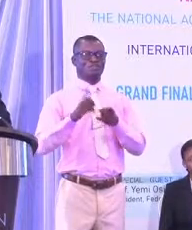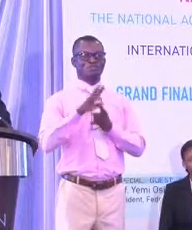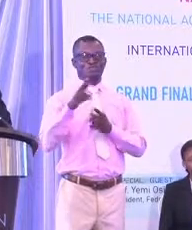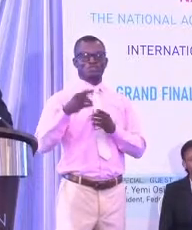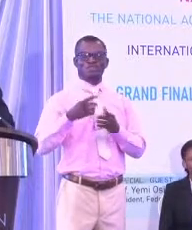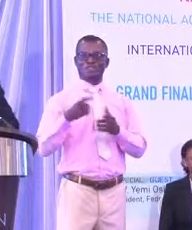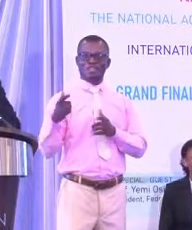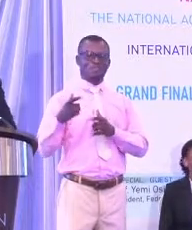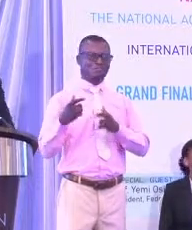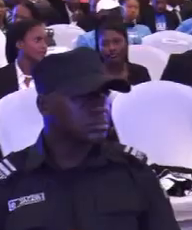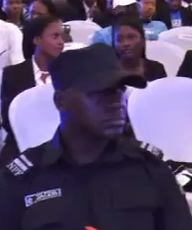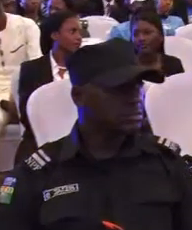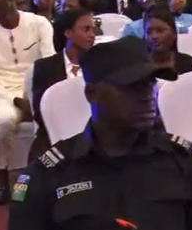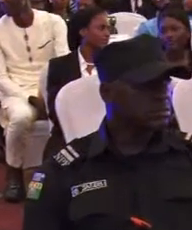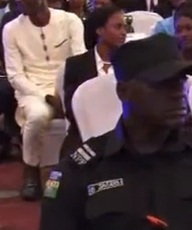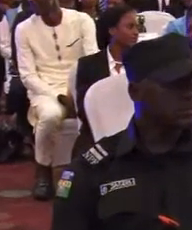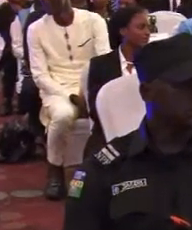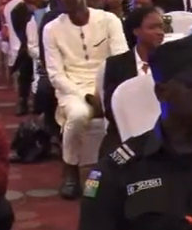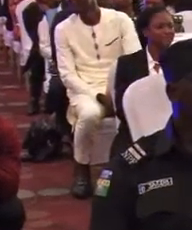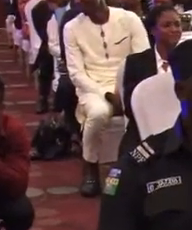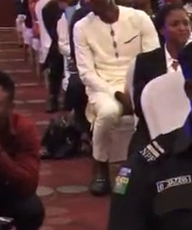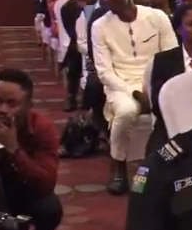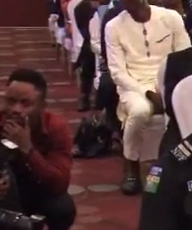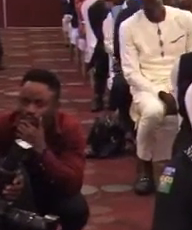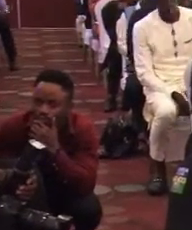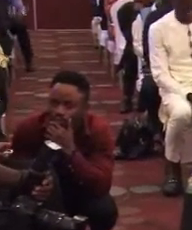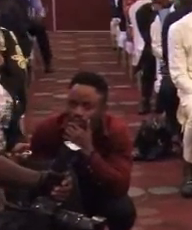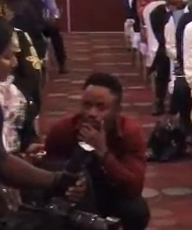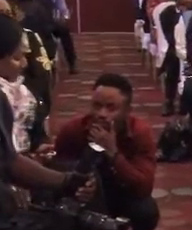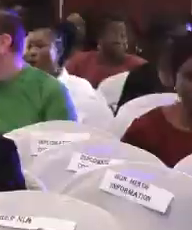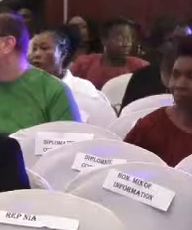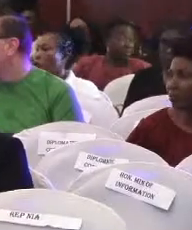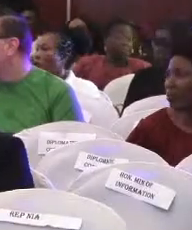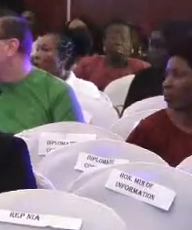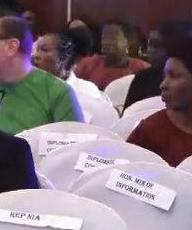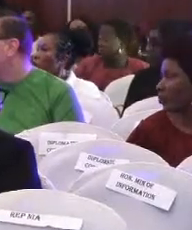Just tell them, welcome. We are doing this together. Thank you very much.